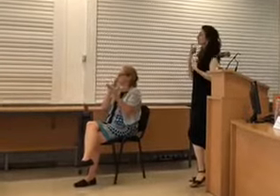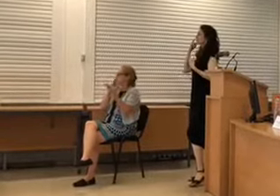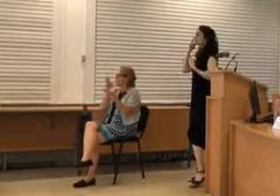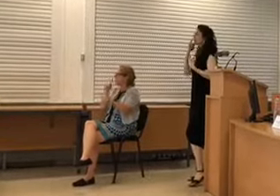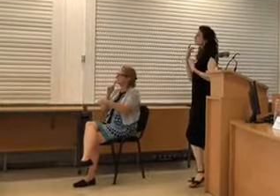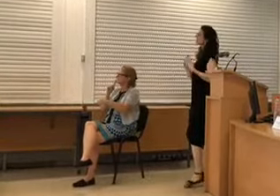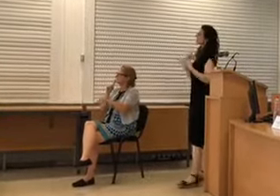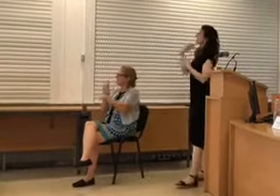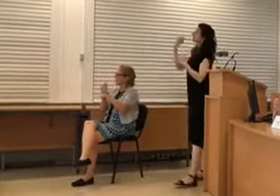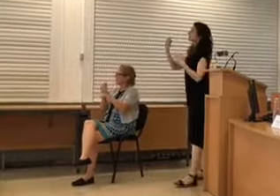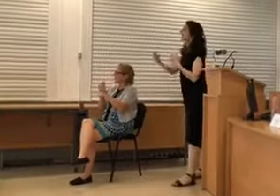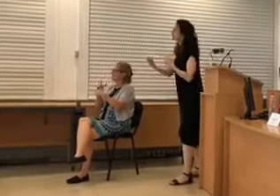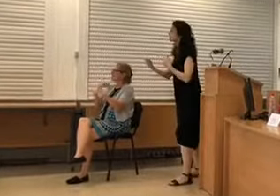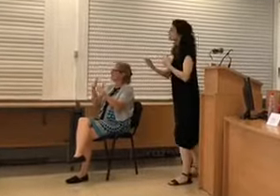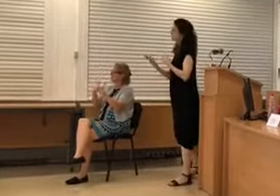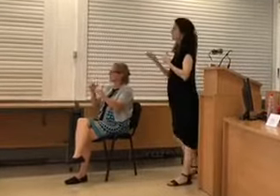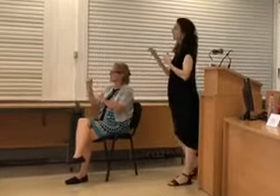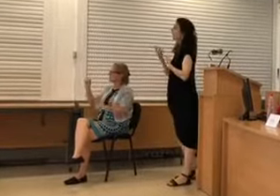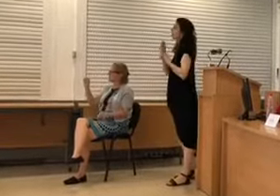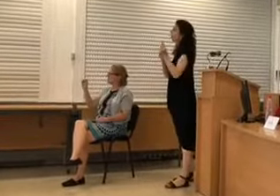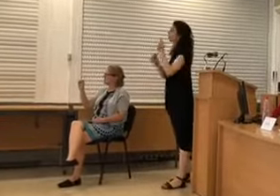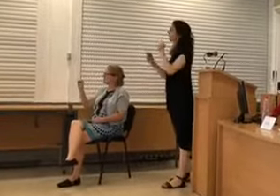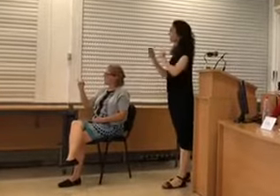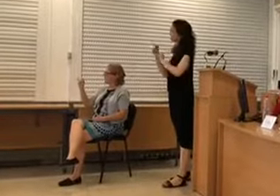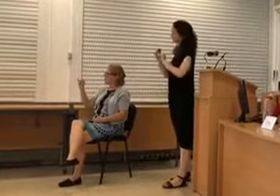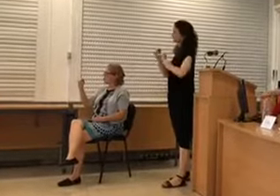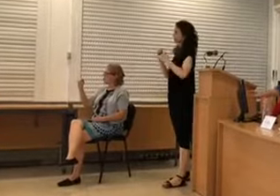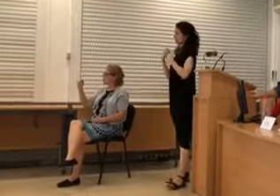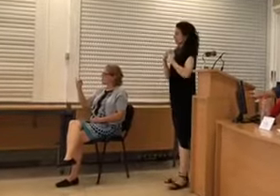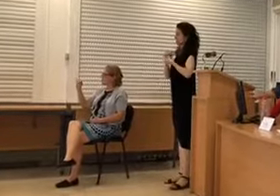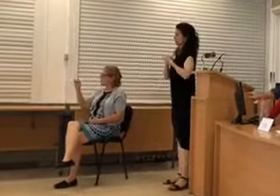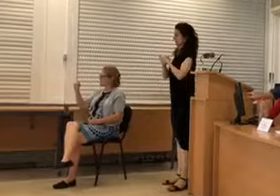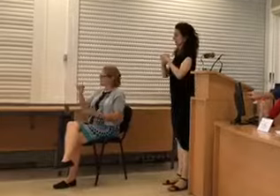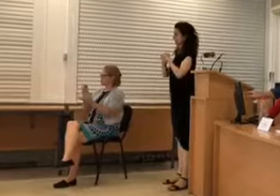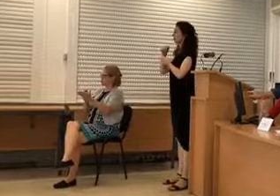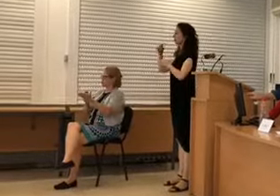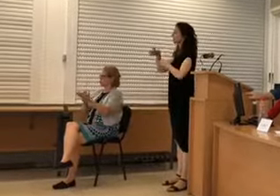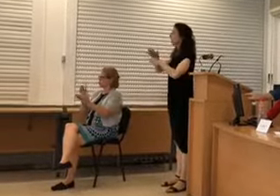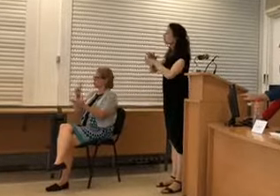from semiotics. That's why.